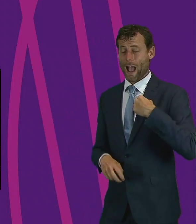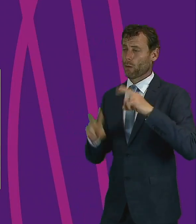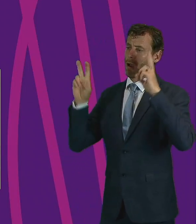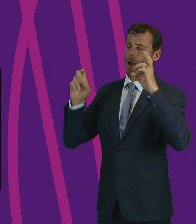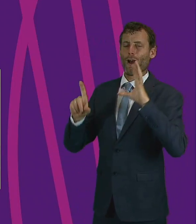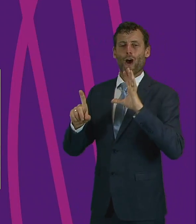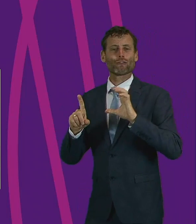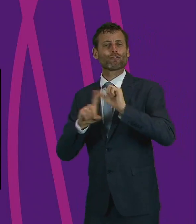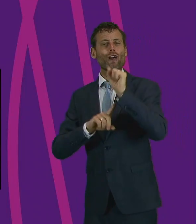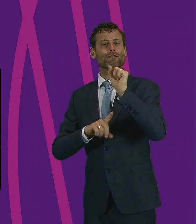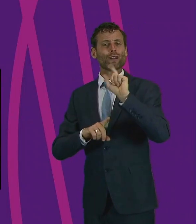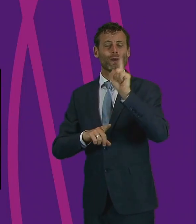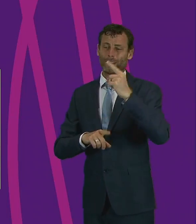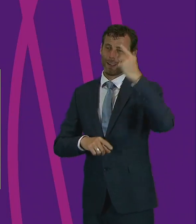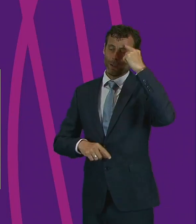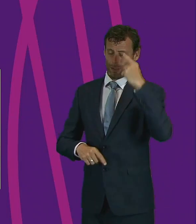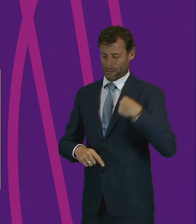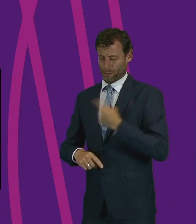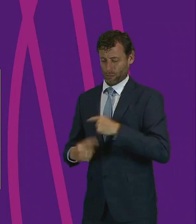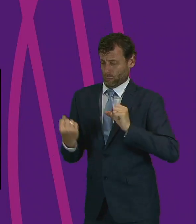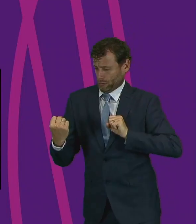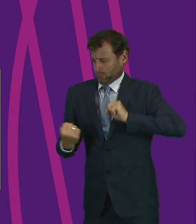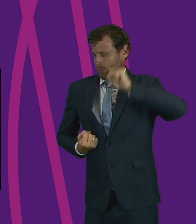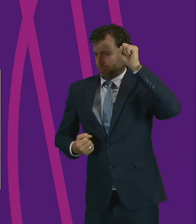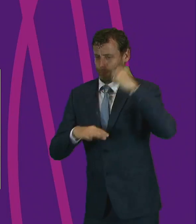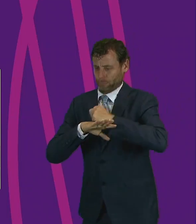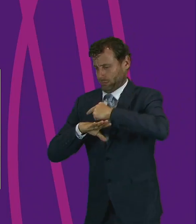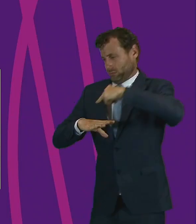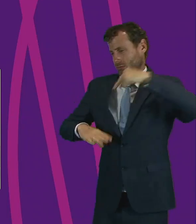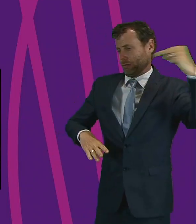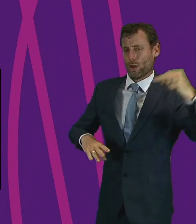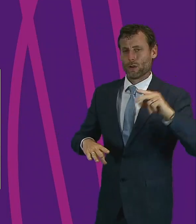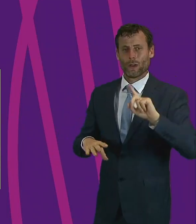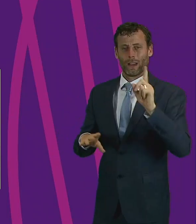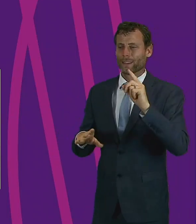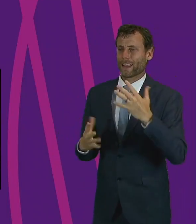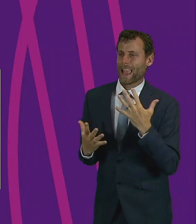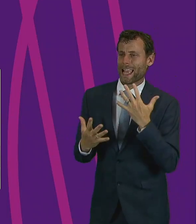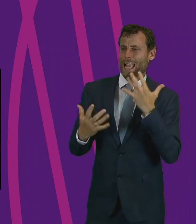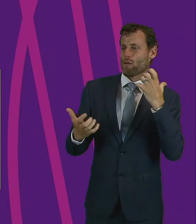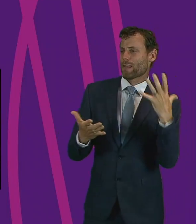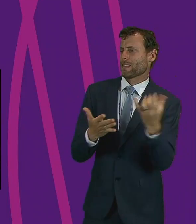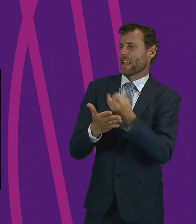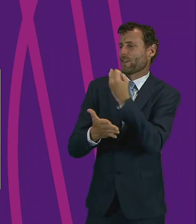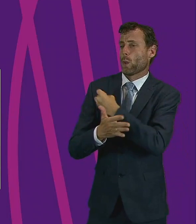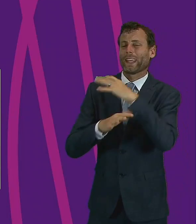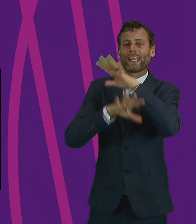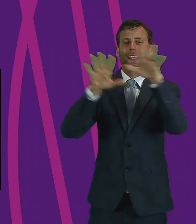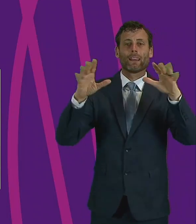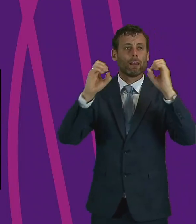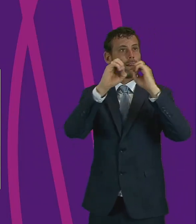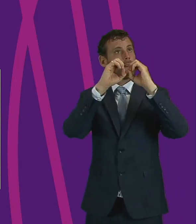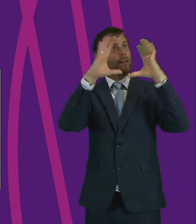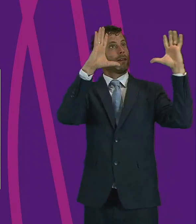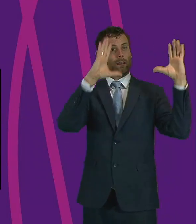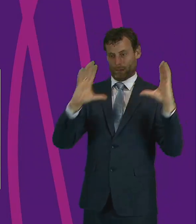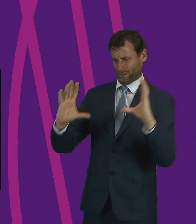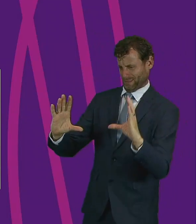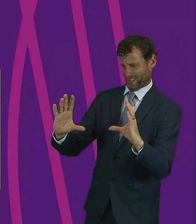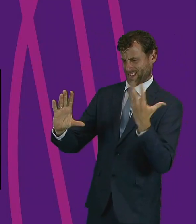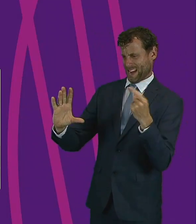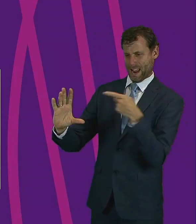fly about saving the universe in big budget movies. Ancient mythology of heroes saving the weak and those in need have been repackaged for the 21st